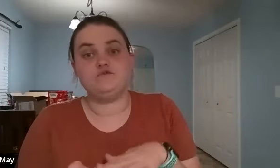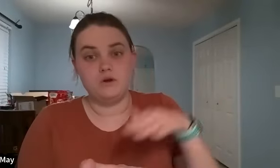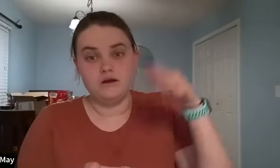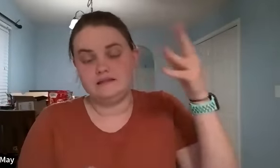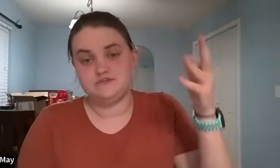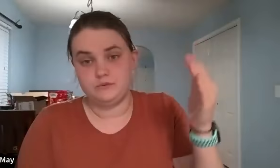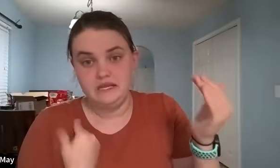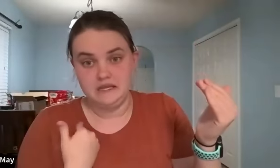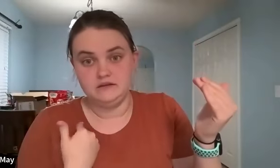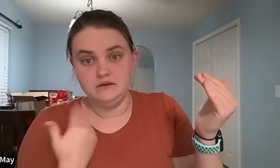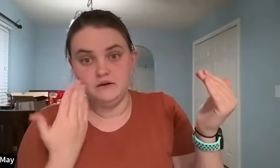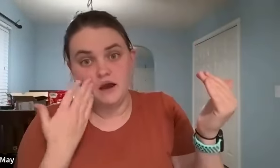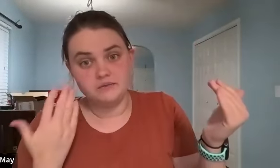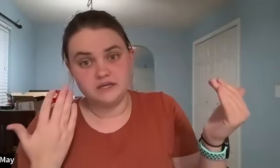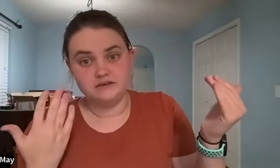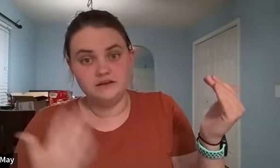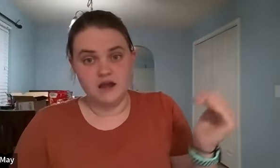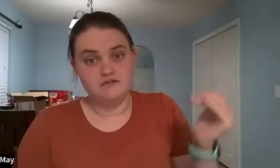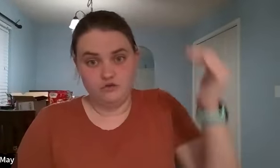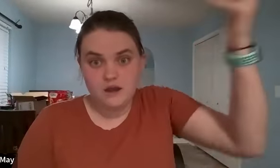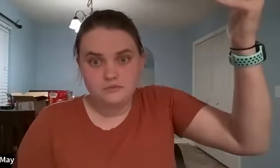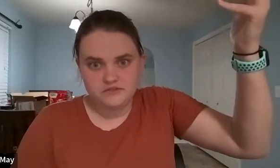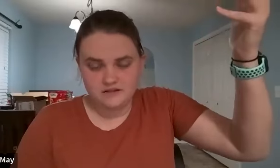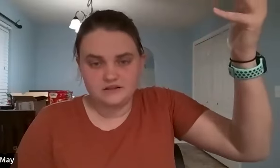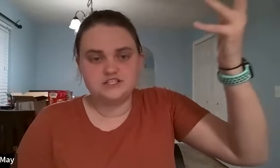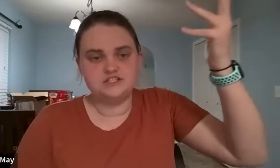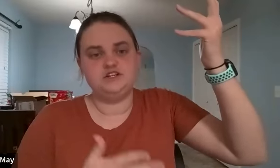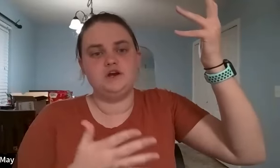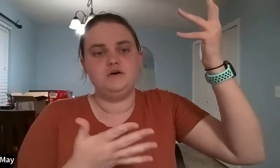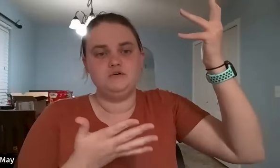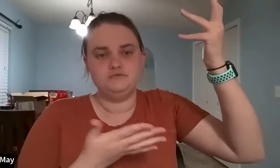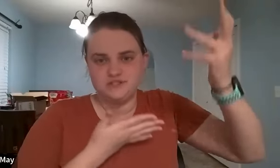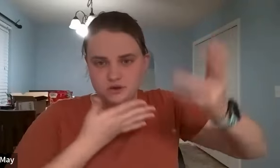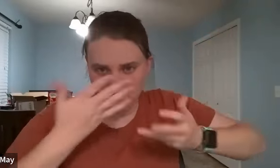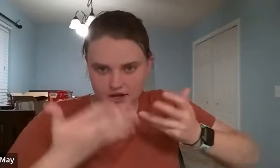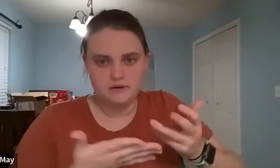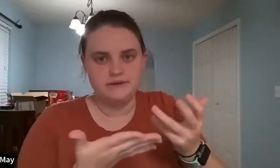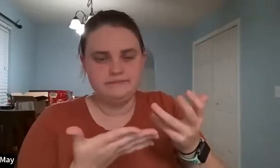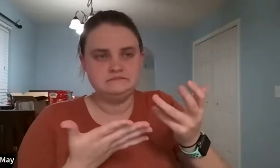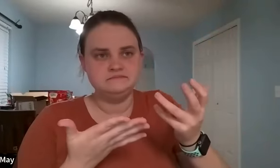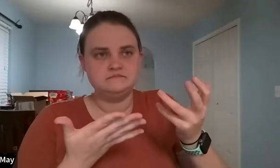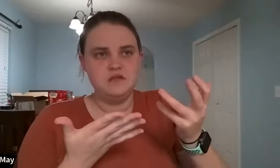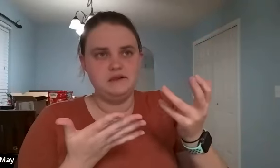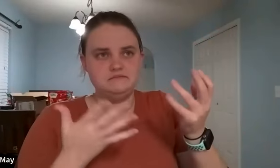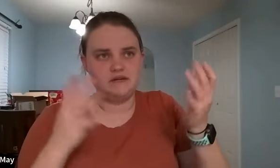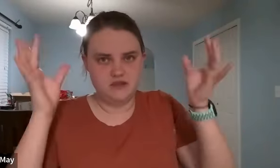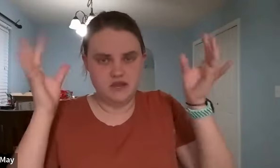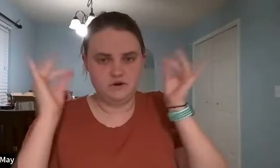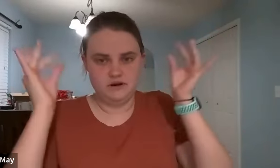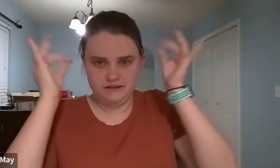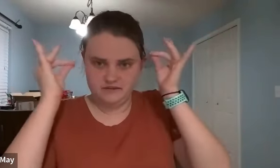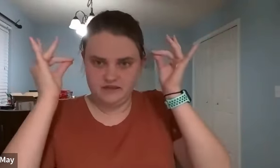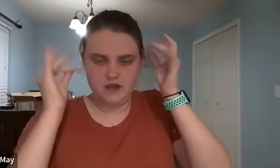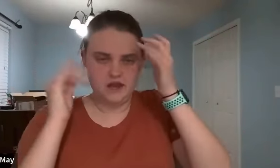grown, at least for me, I mean, I've grown up with English, you know, so I know it and I've kind of already can think about it.